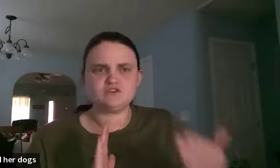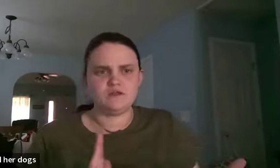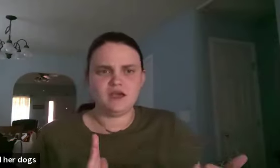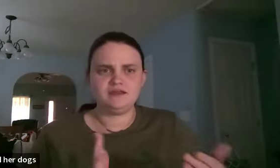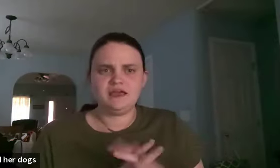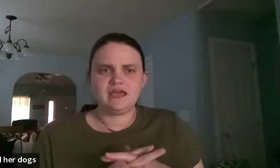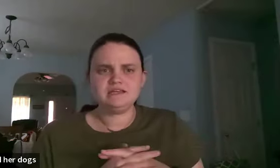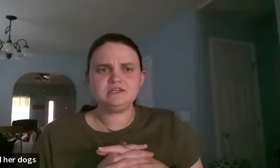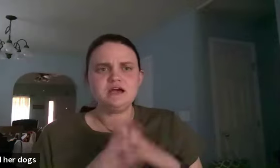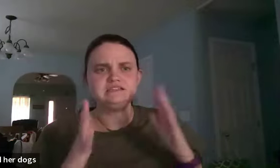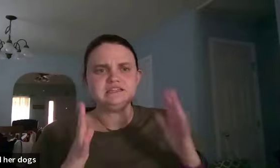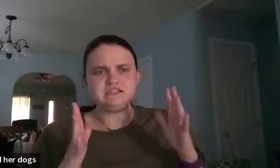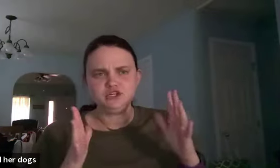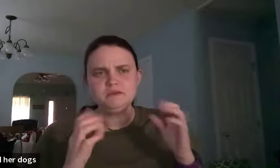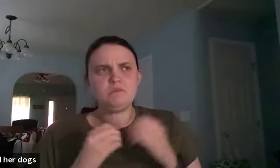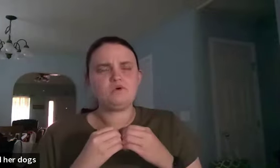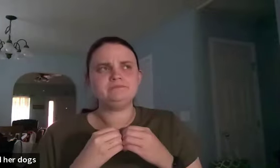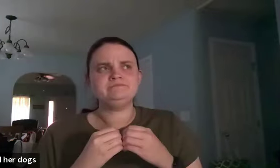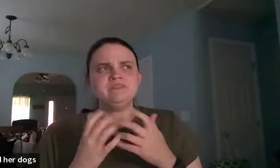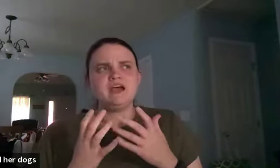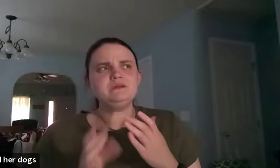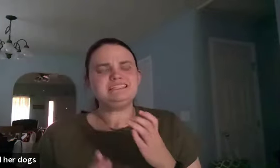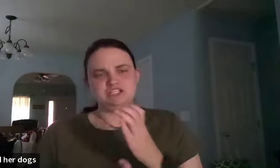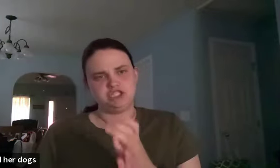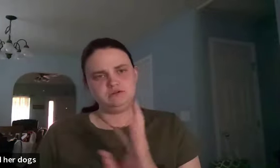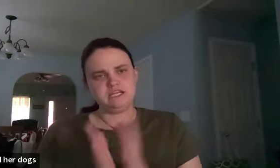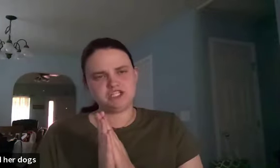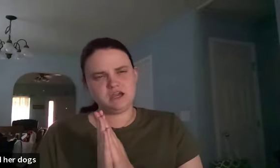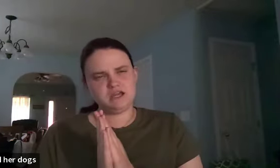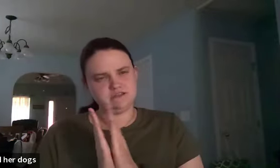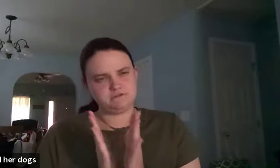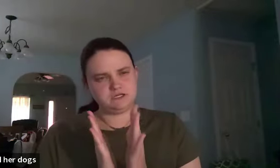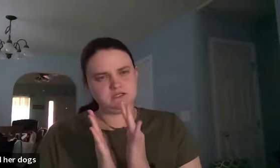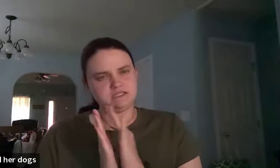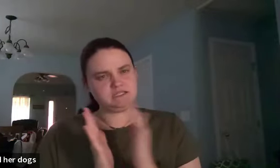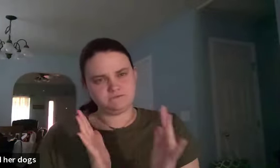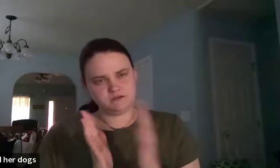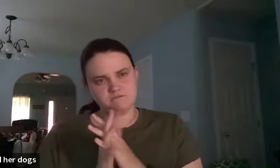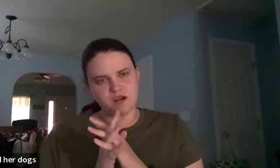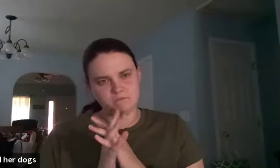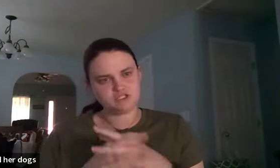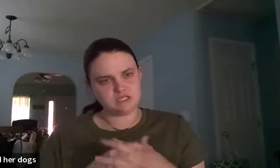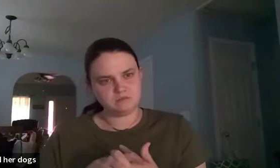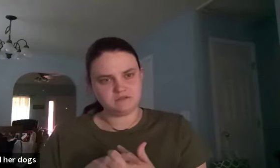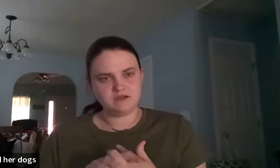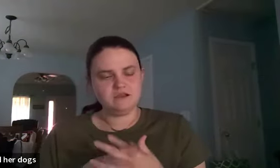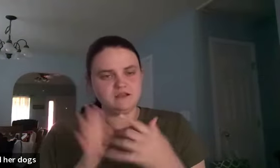emphasis on that. ASL has it's a little bit more, I don't want to say chill. It's just got a different, it's got different environment set up like that. Like